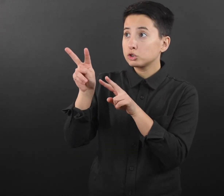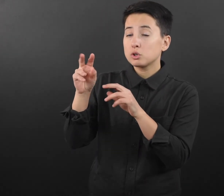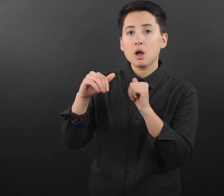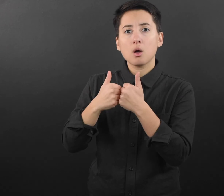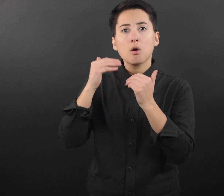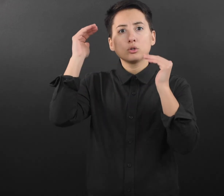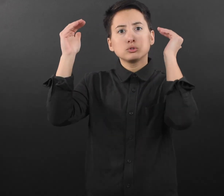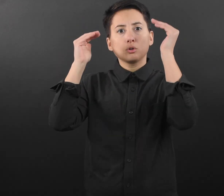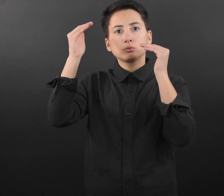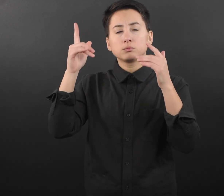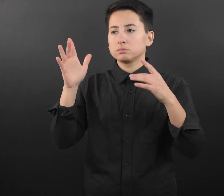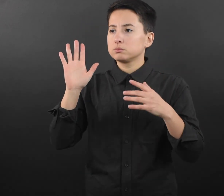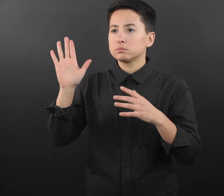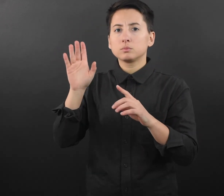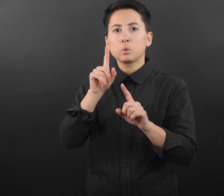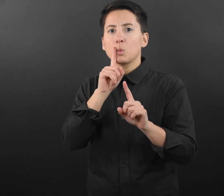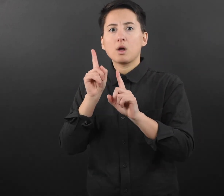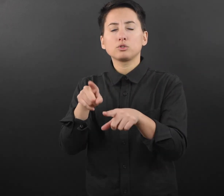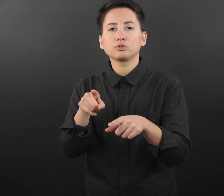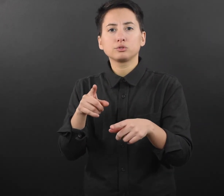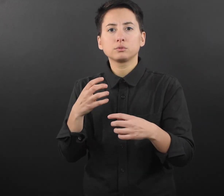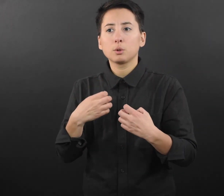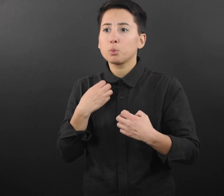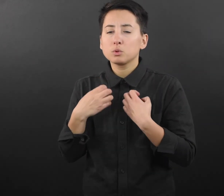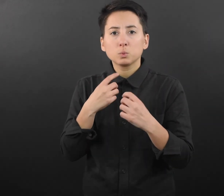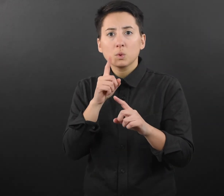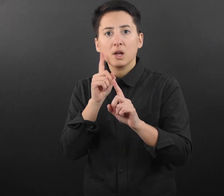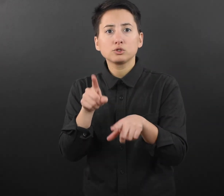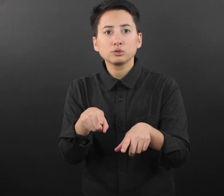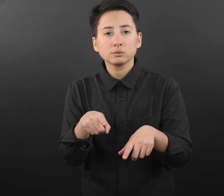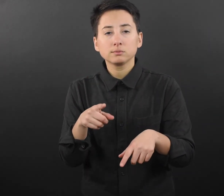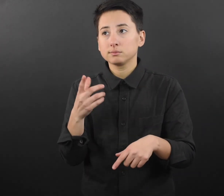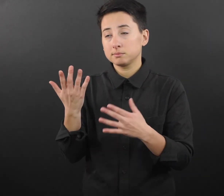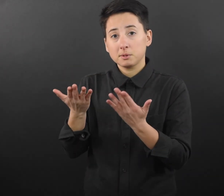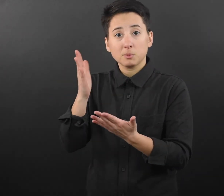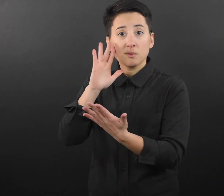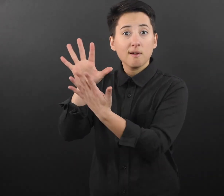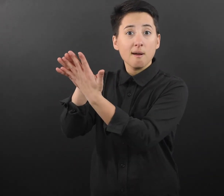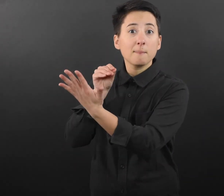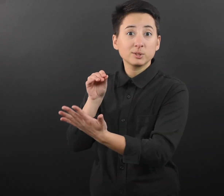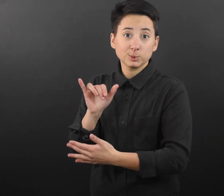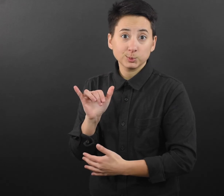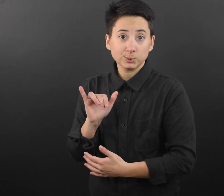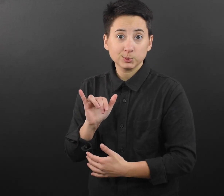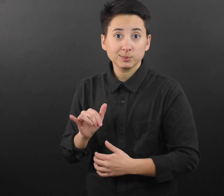Remember that children are likely to model the emotional reactions of adult caregivers.